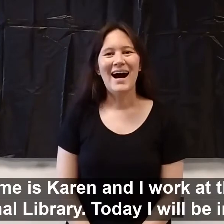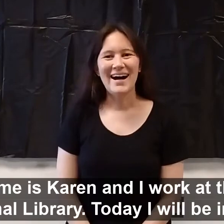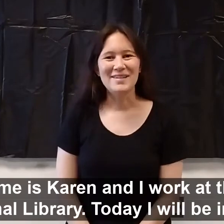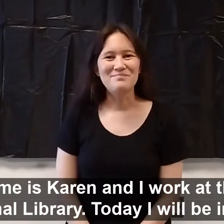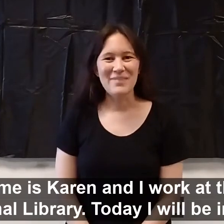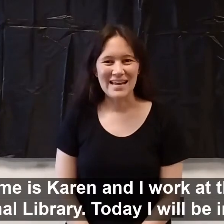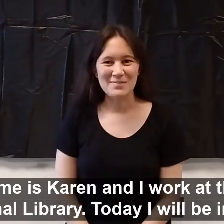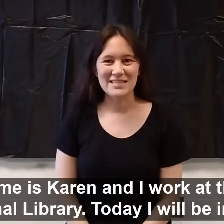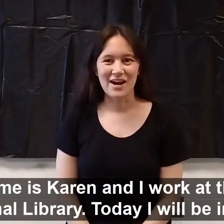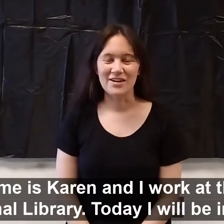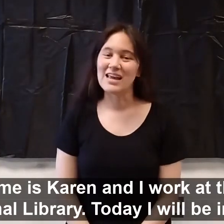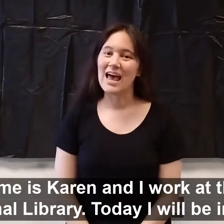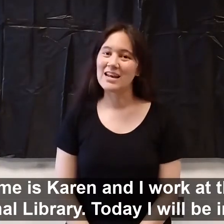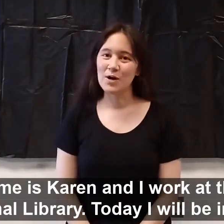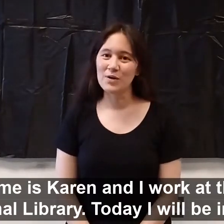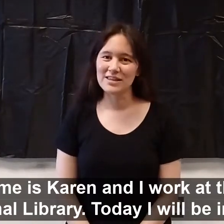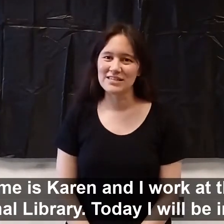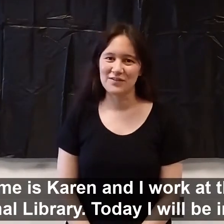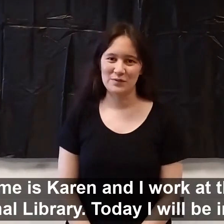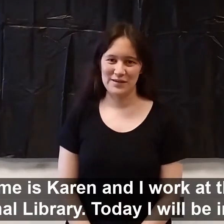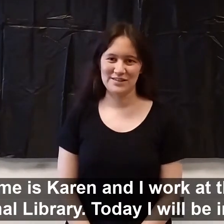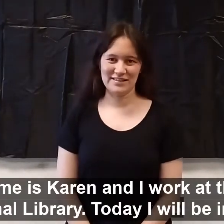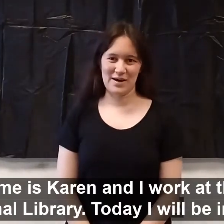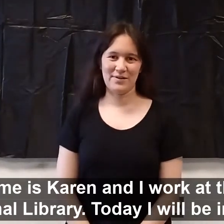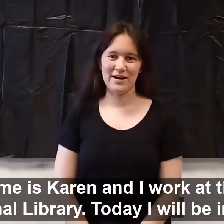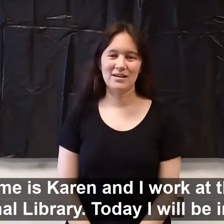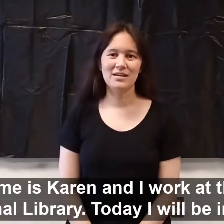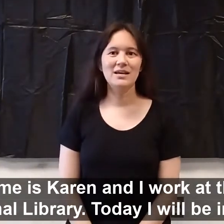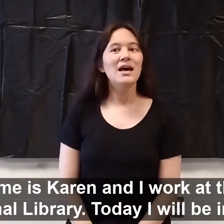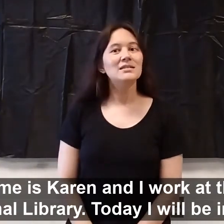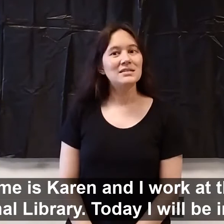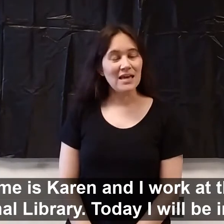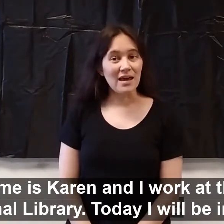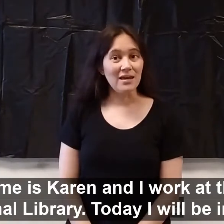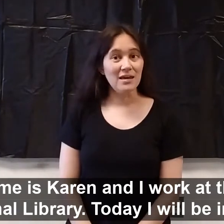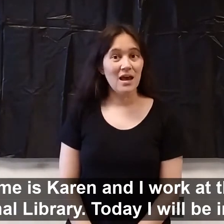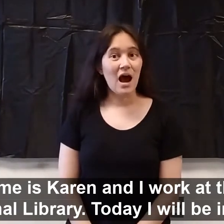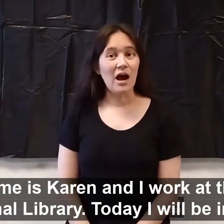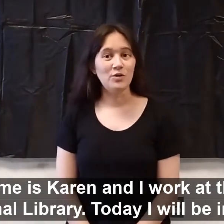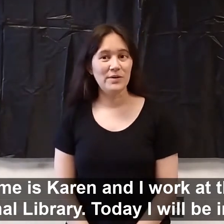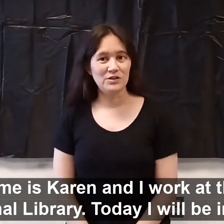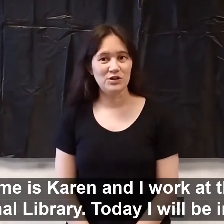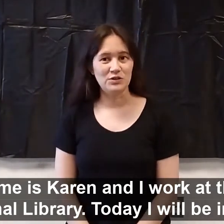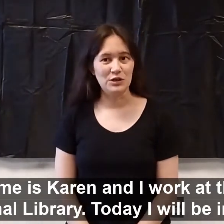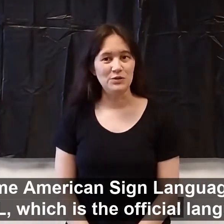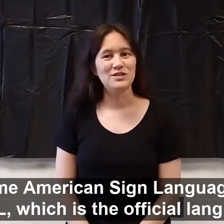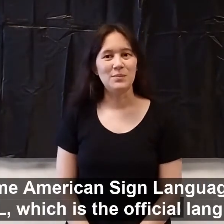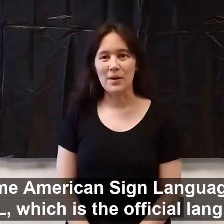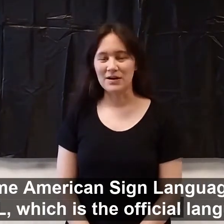Hi, my name is Karen, and I work at the Centerville Regional Library. Today, I will be introducing you to some American